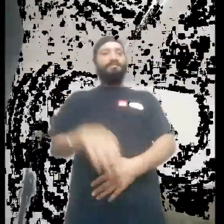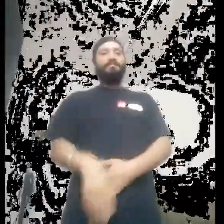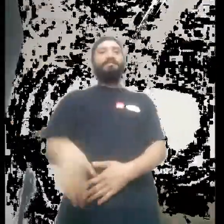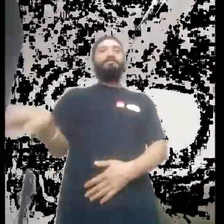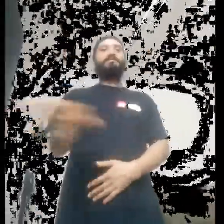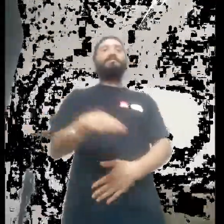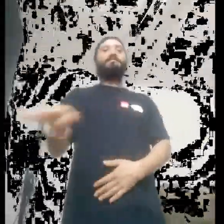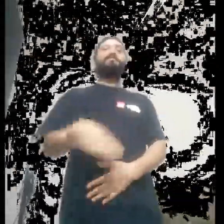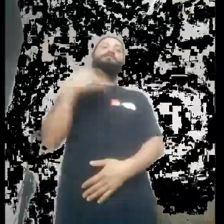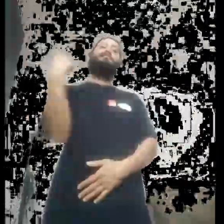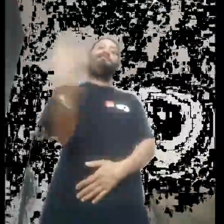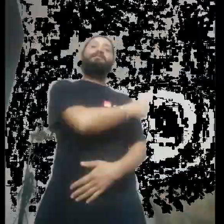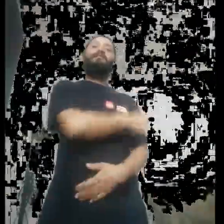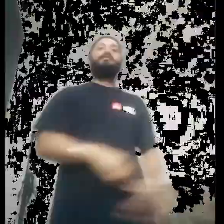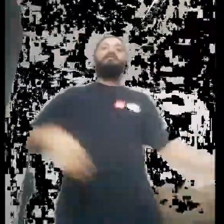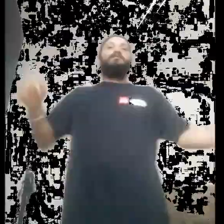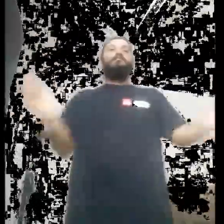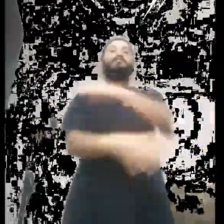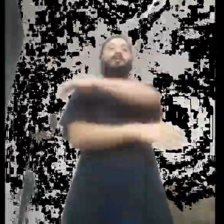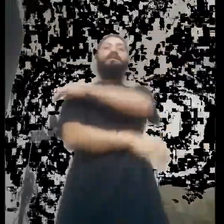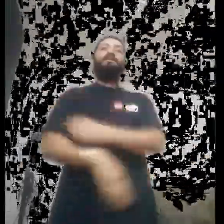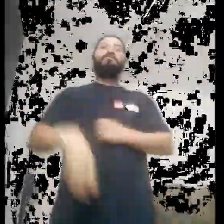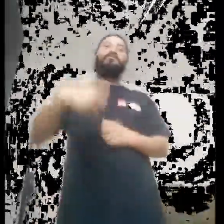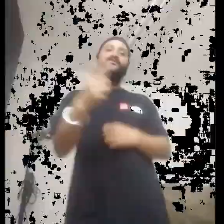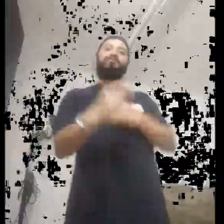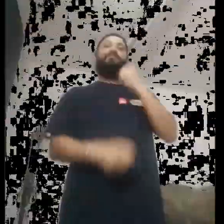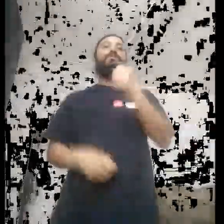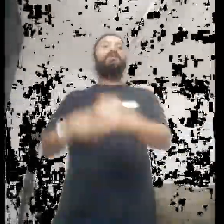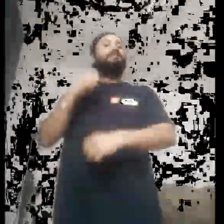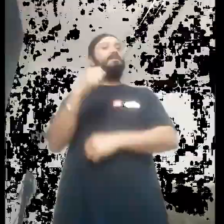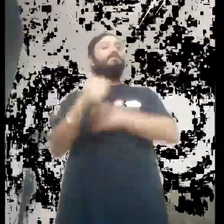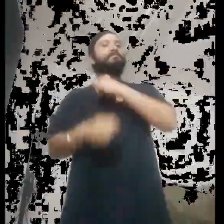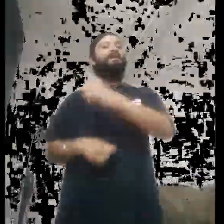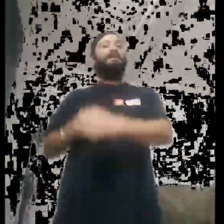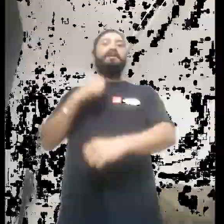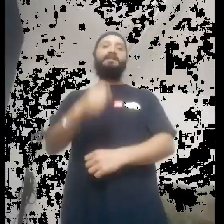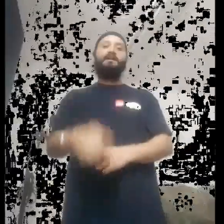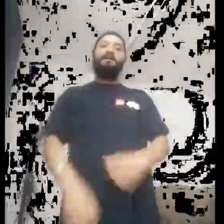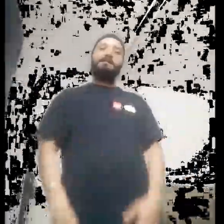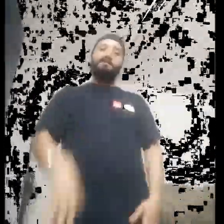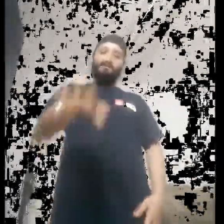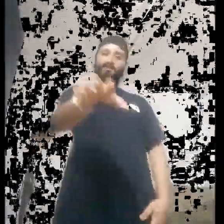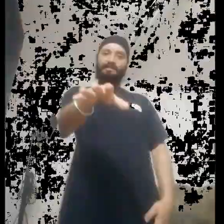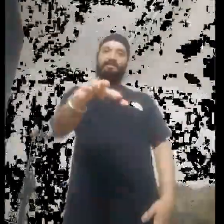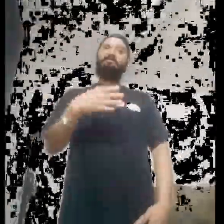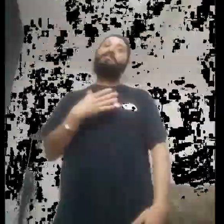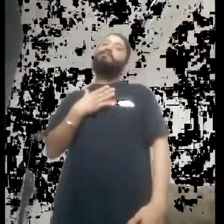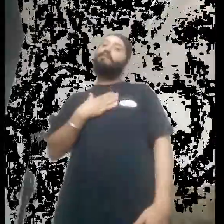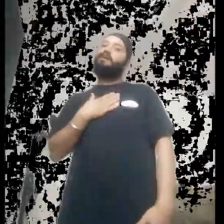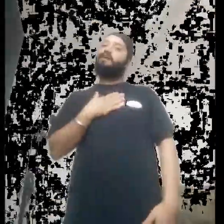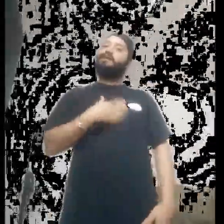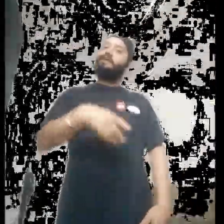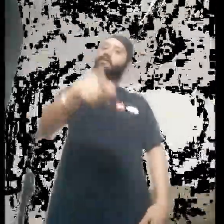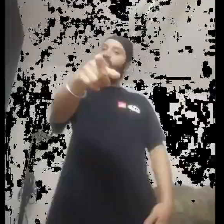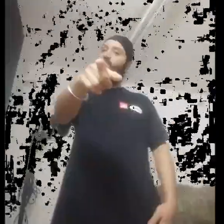sing, sing is the king. My love, do you want tell me Hannah? That love I have, you are